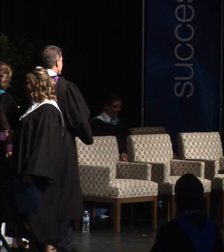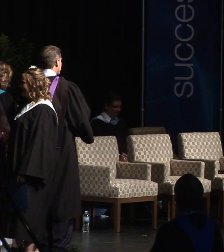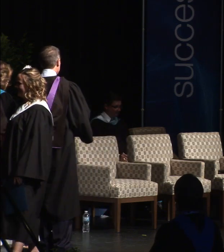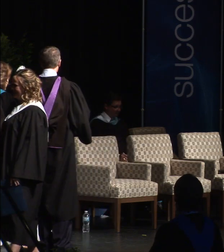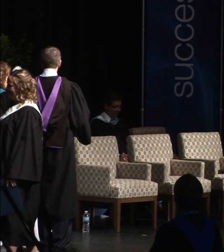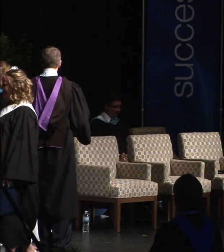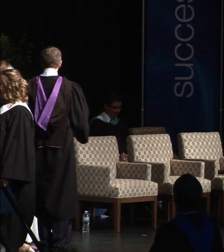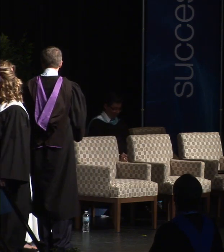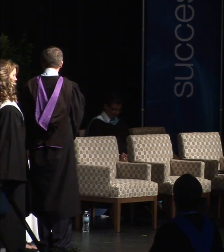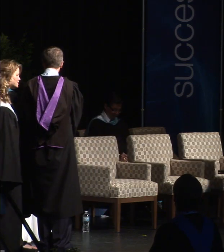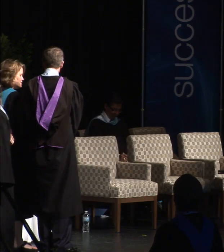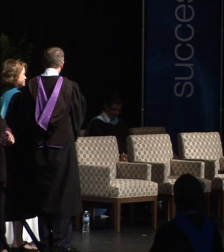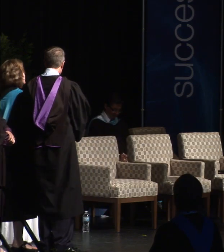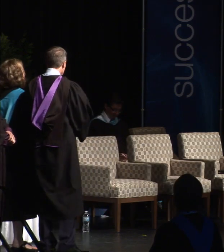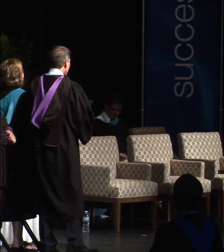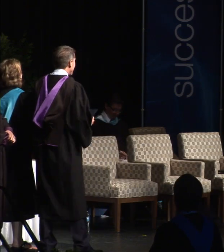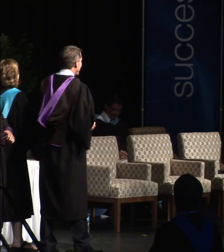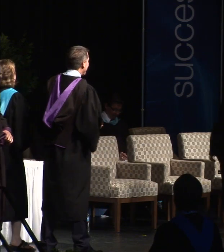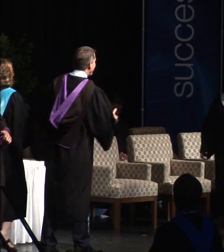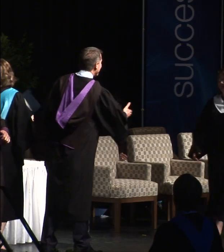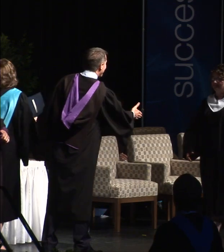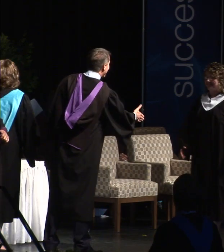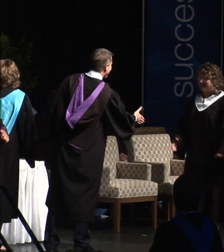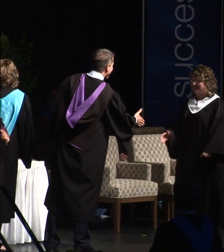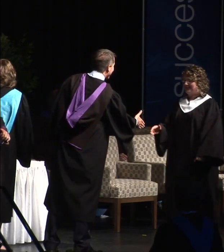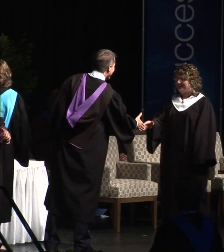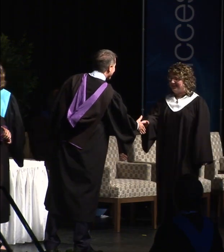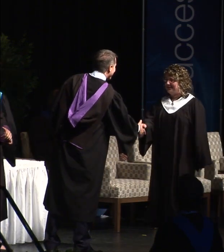Olive Somerton.